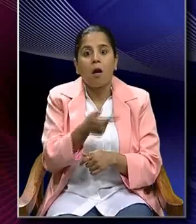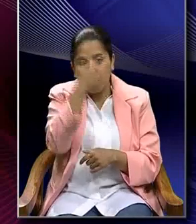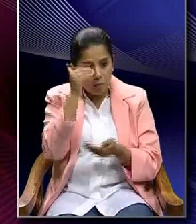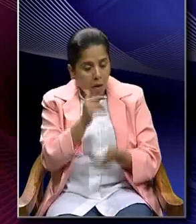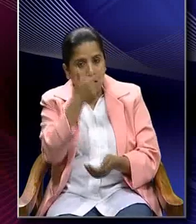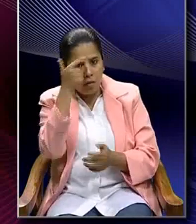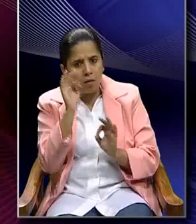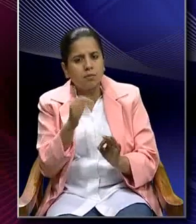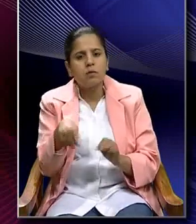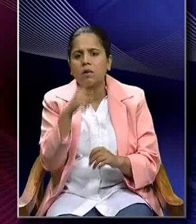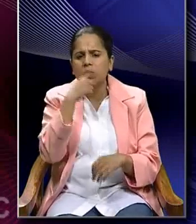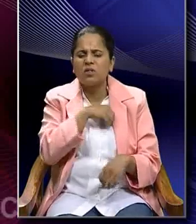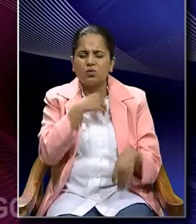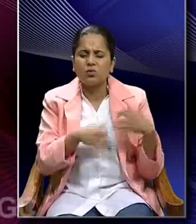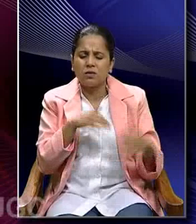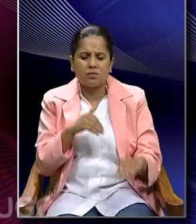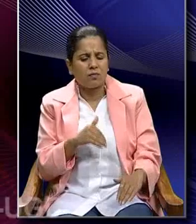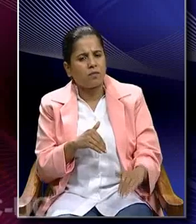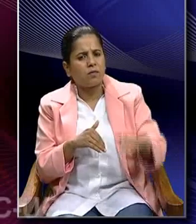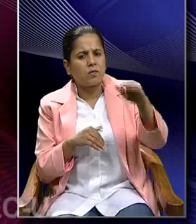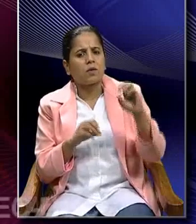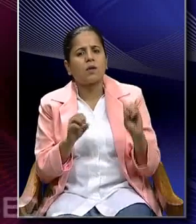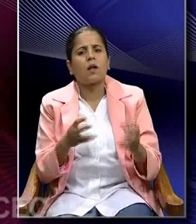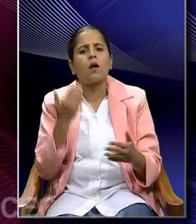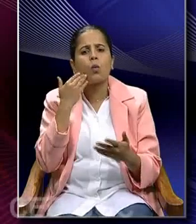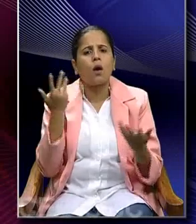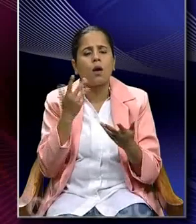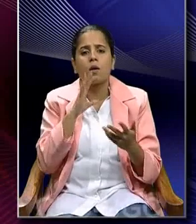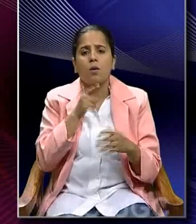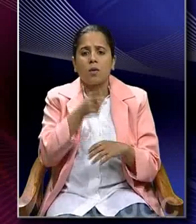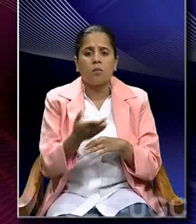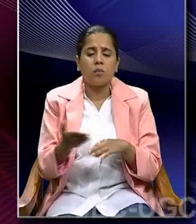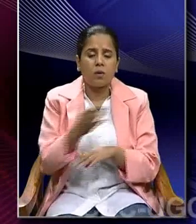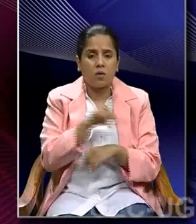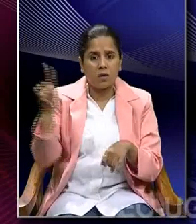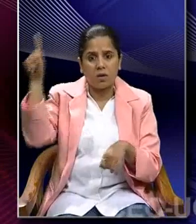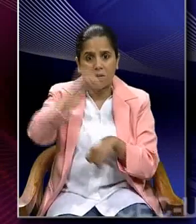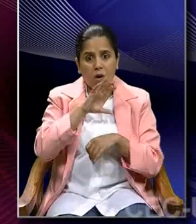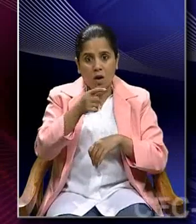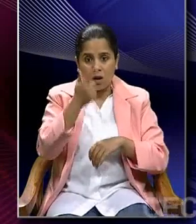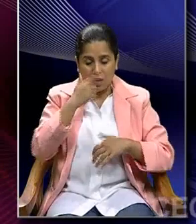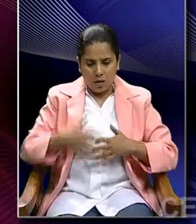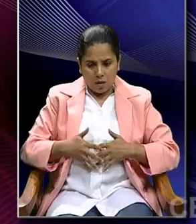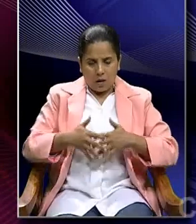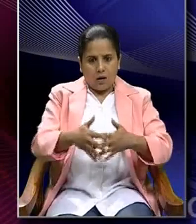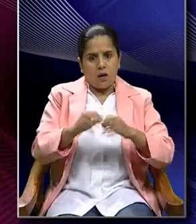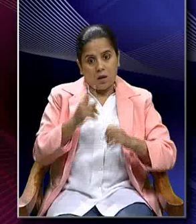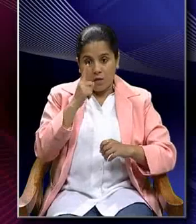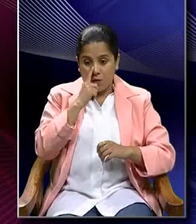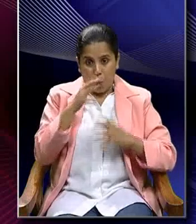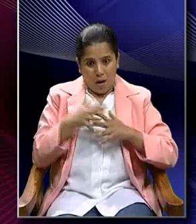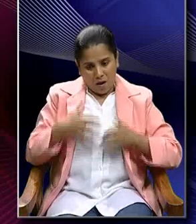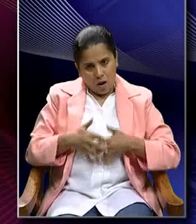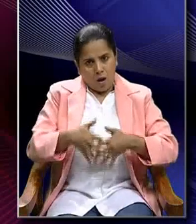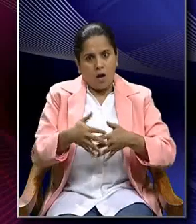The struggle of a girl child begins therefore even before the day she is conceived. Female feticide is